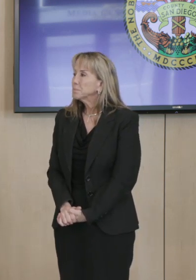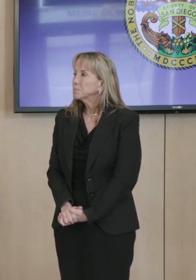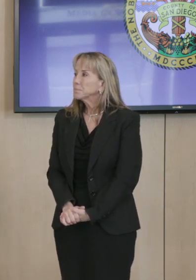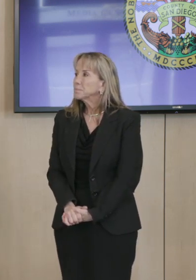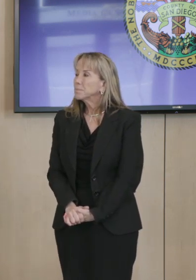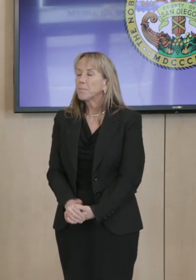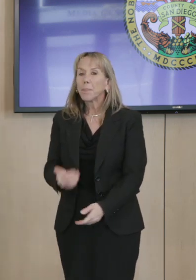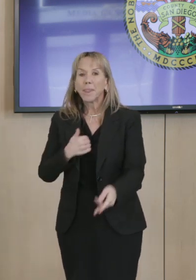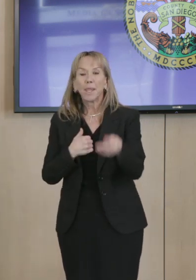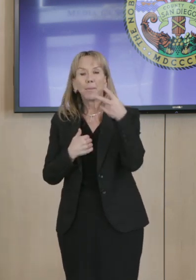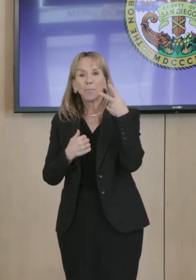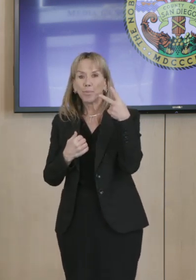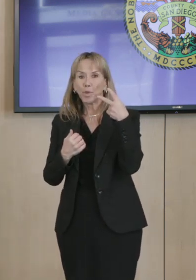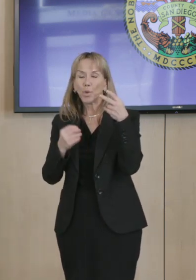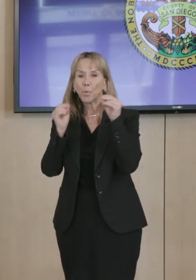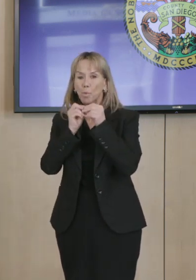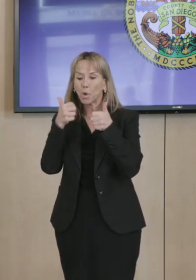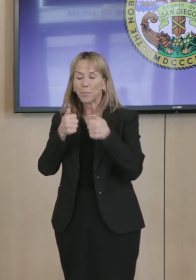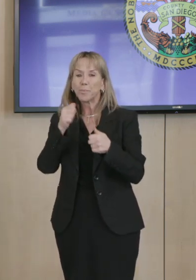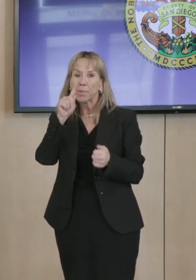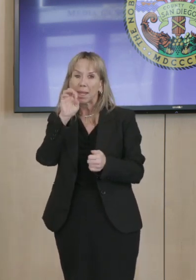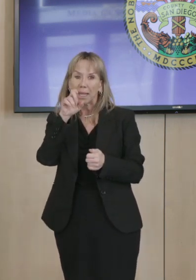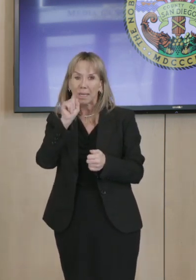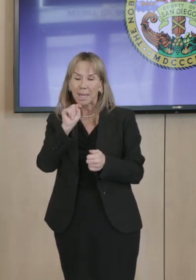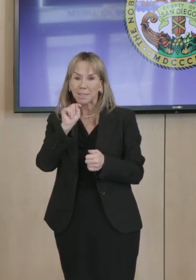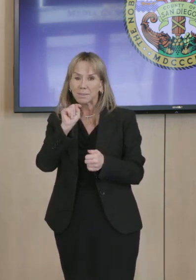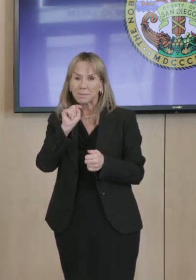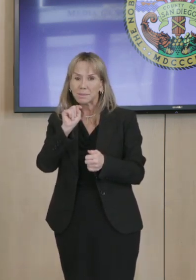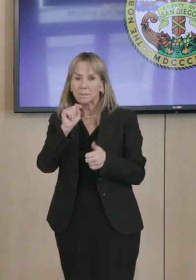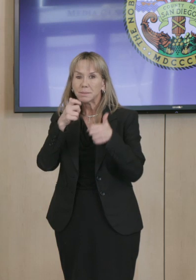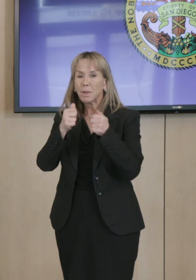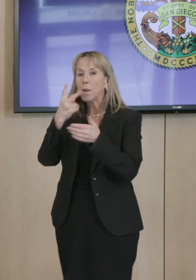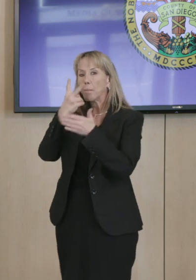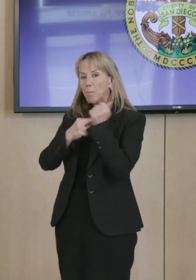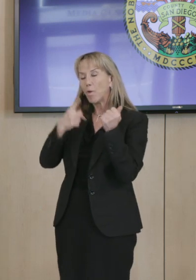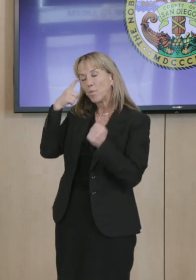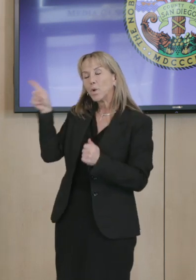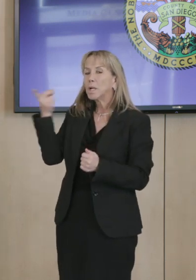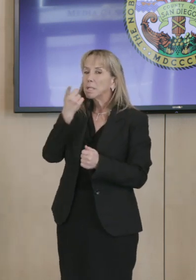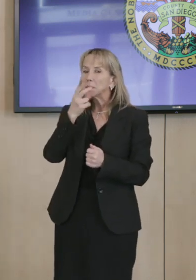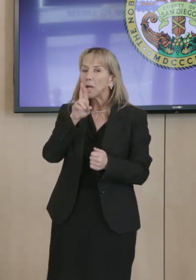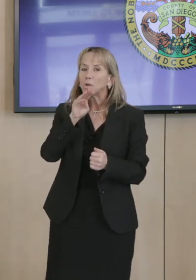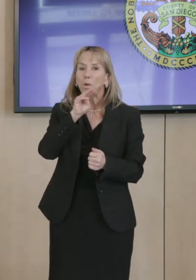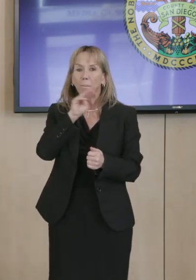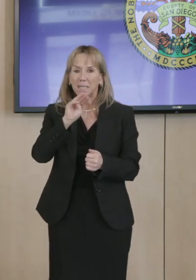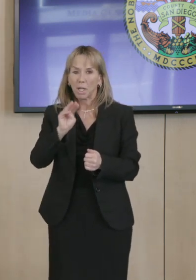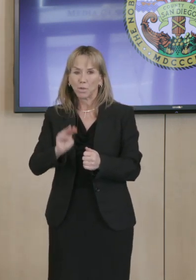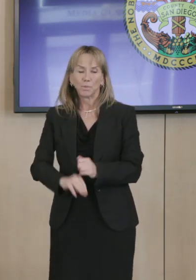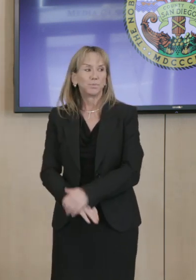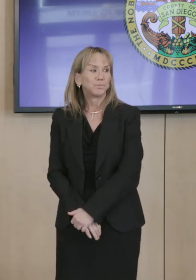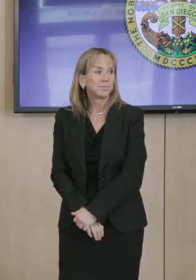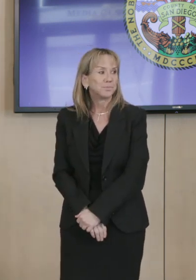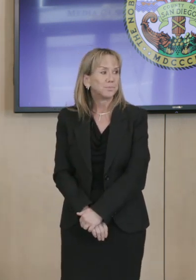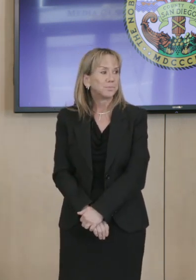We have two remaining text questions, and they're both going to be directed to Dr. McDonald.